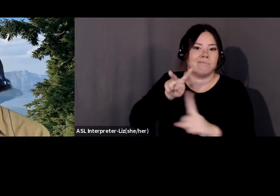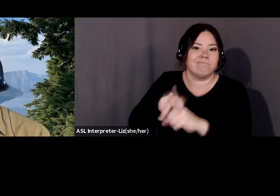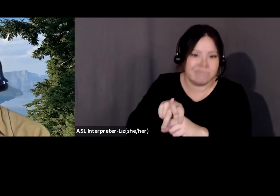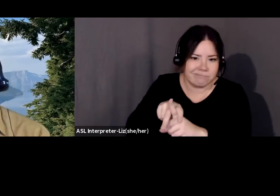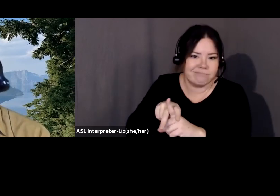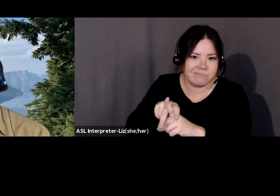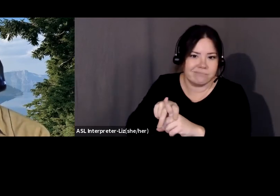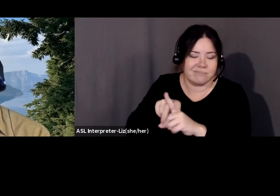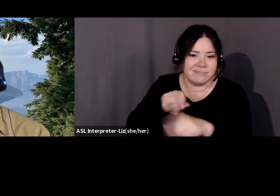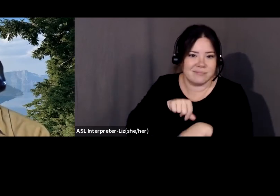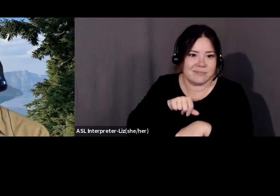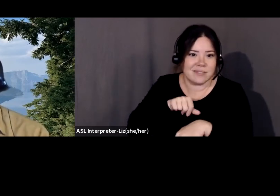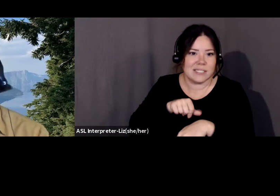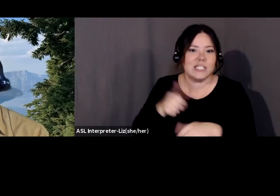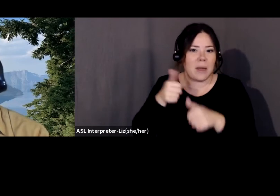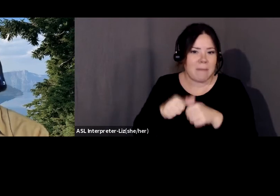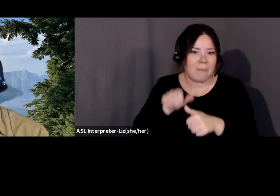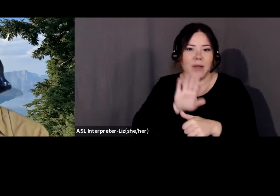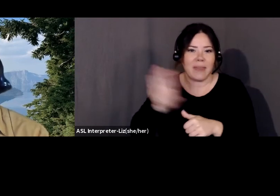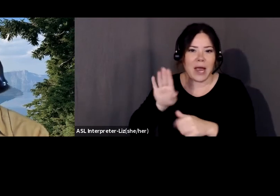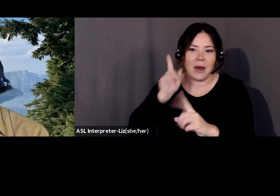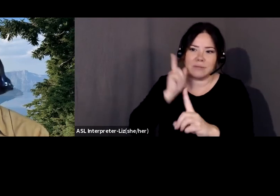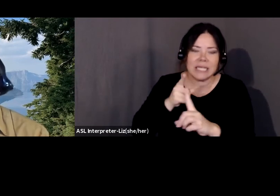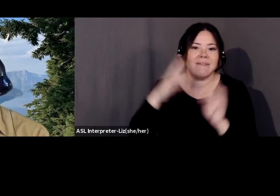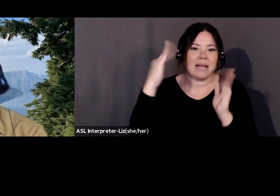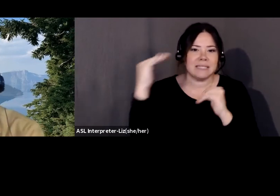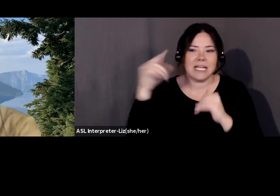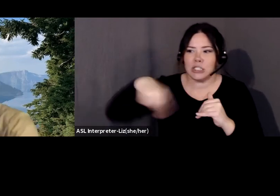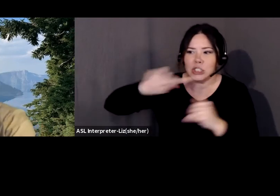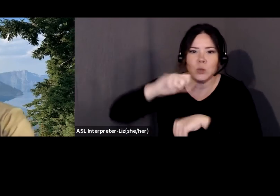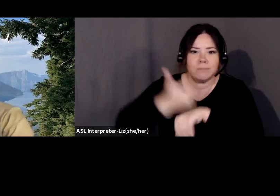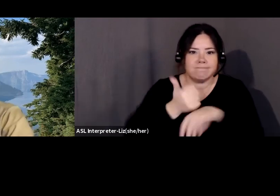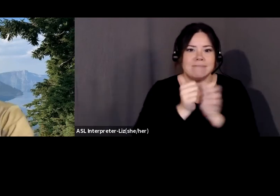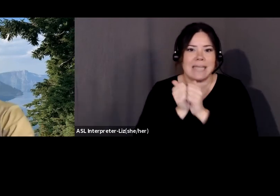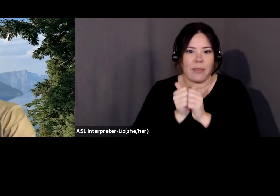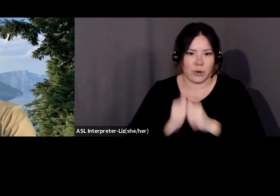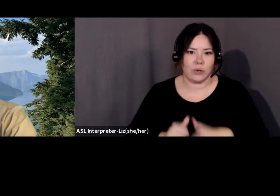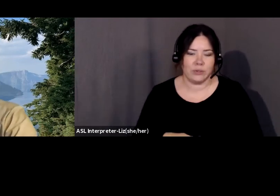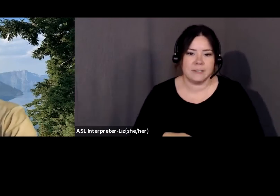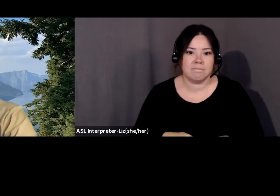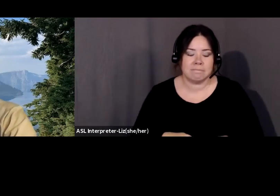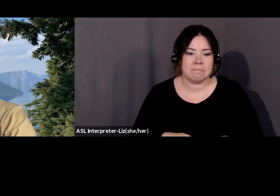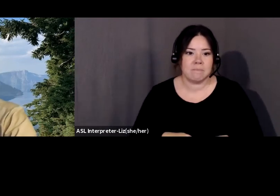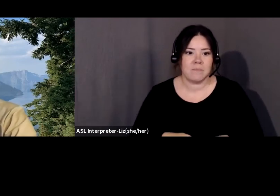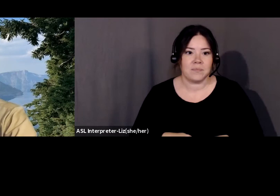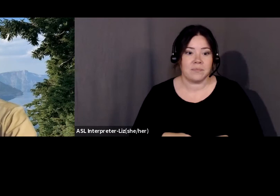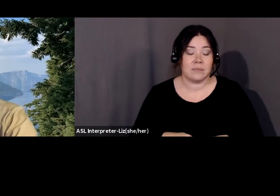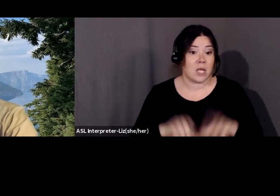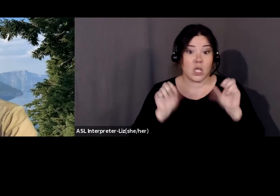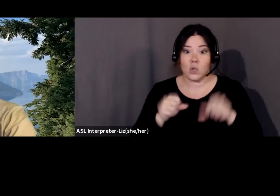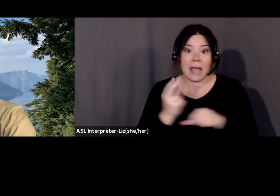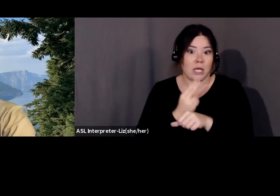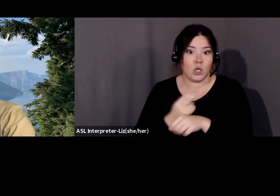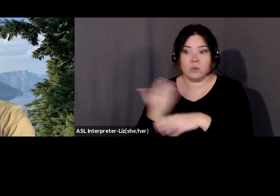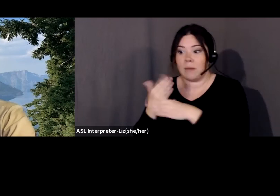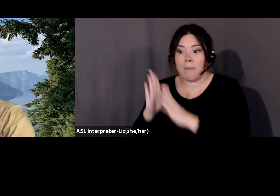those objectives, expectations that you develop together. So, and you can do that with partners. I've